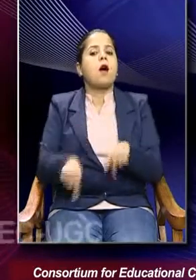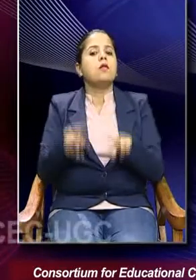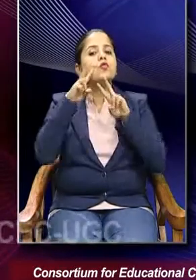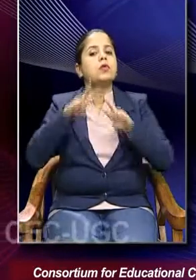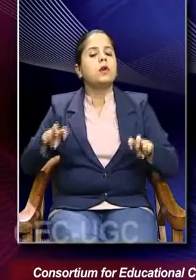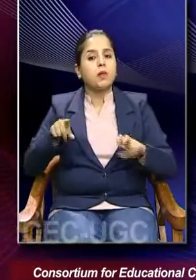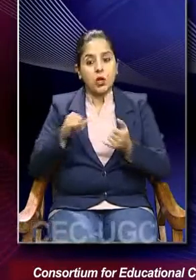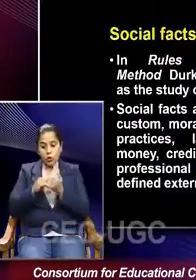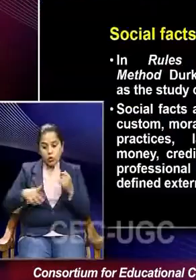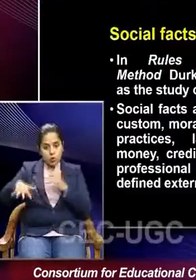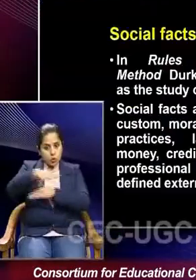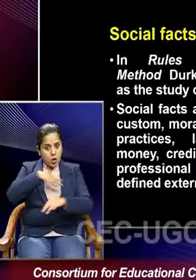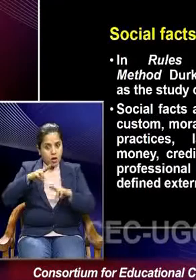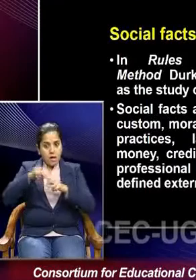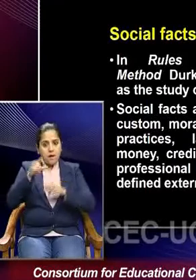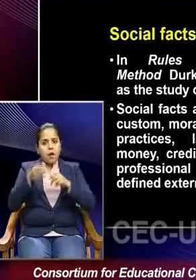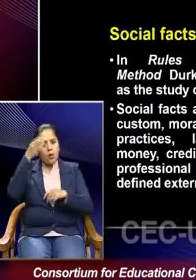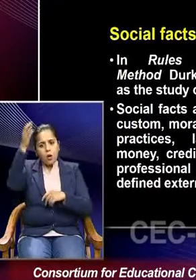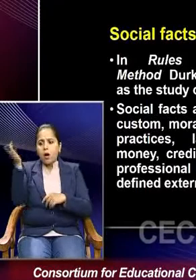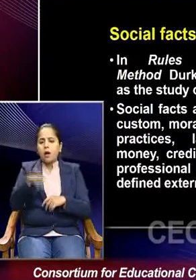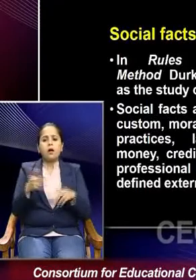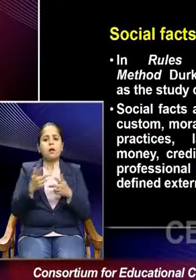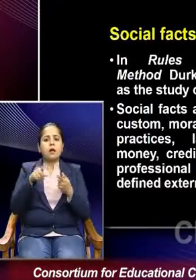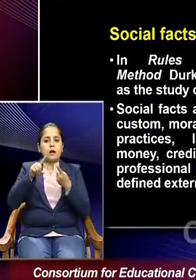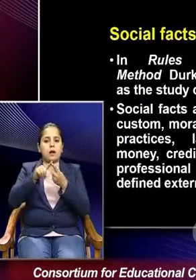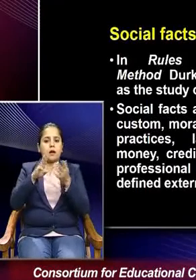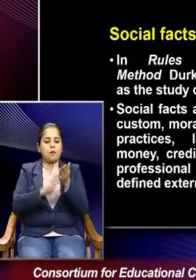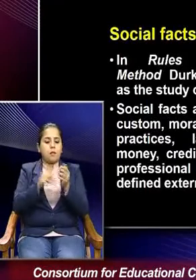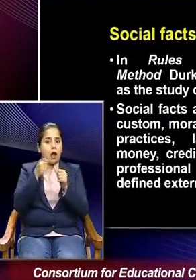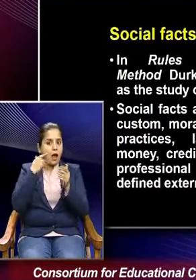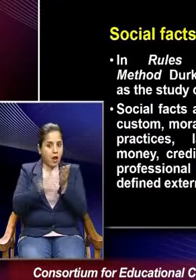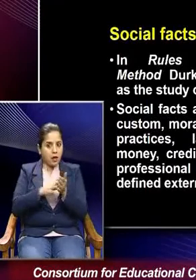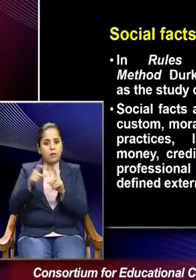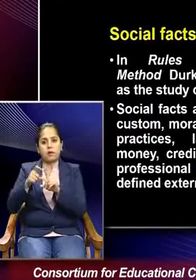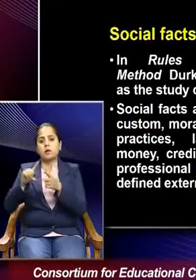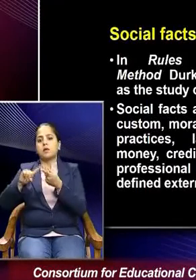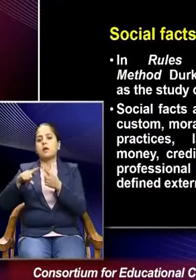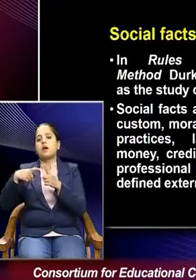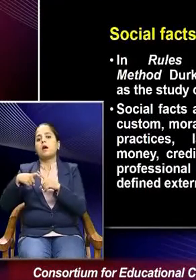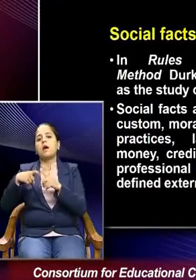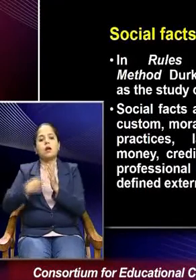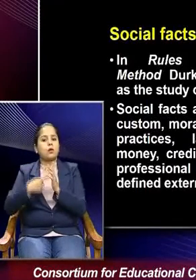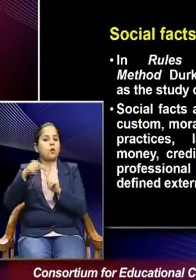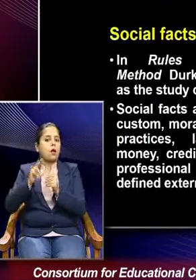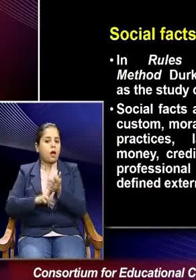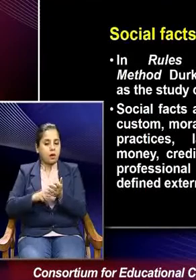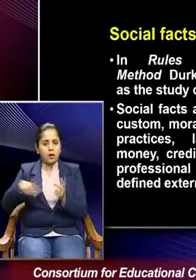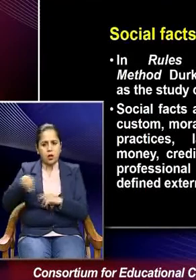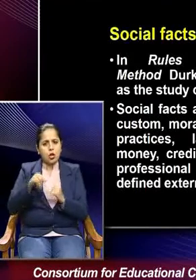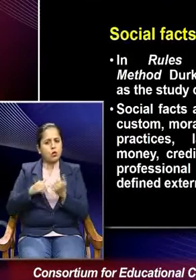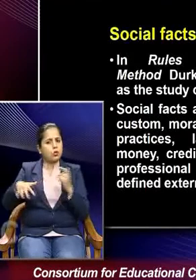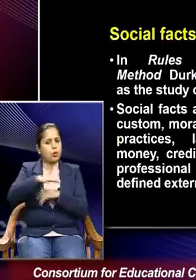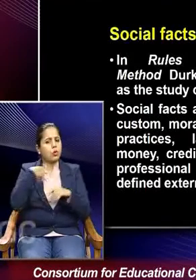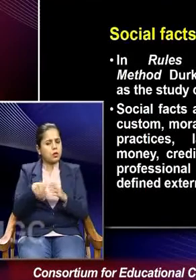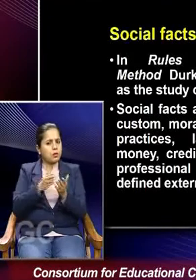fact is a concept given by Emile Durkheim. Emile Durkheim, in the book Rules of Sociological